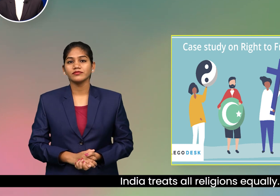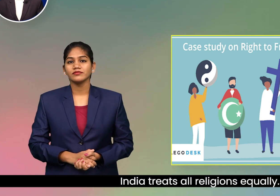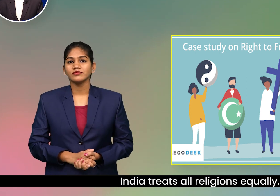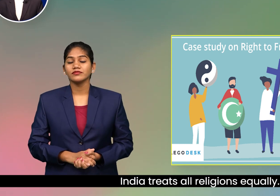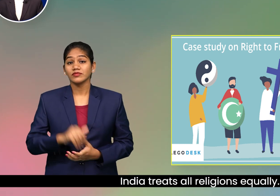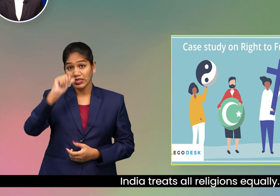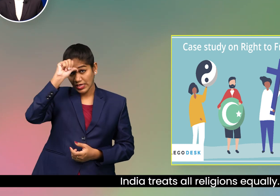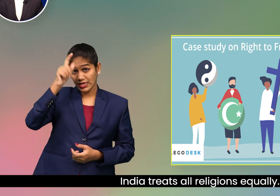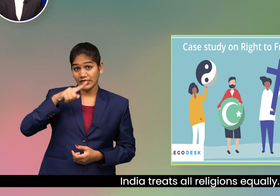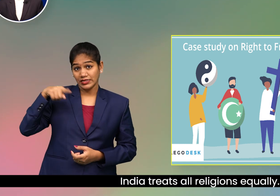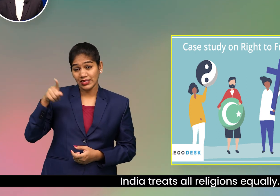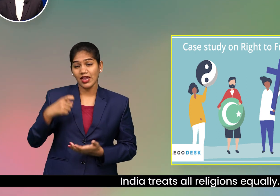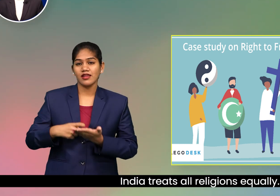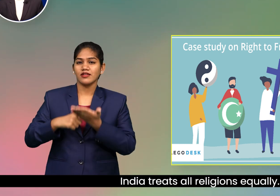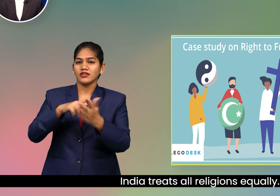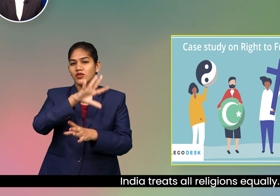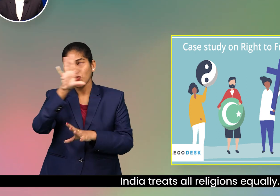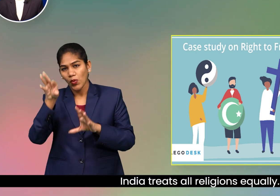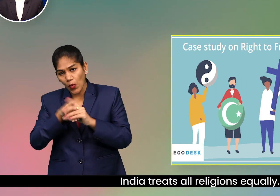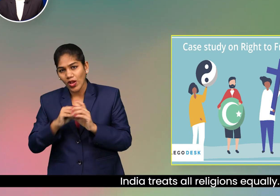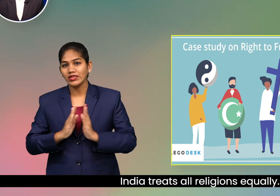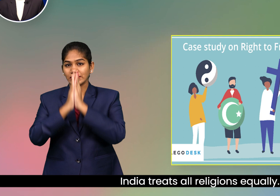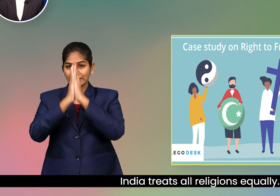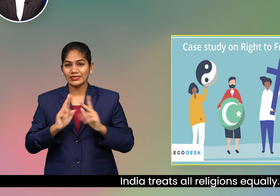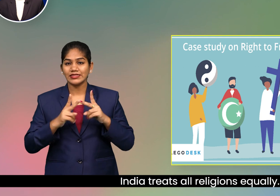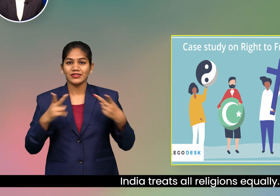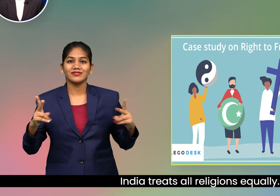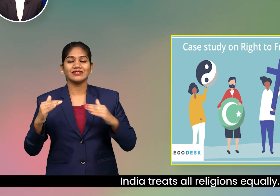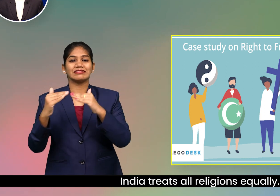India treats all religions equally.